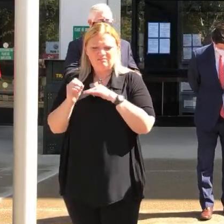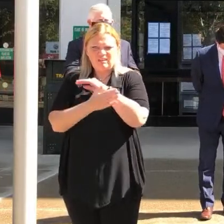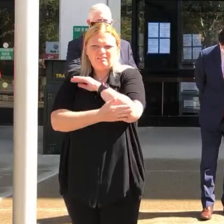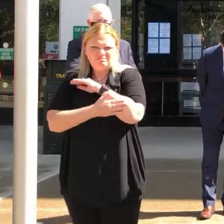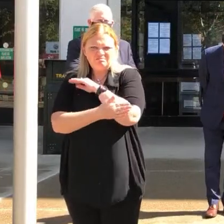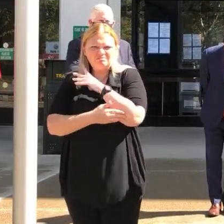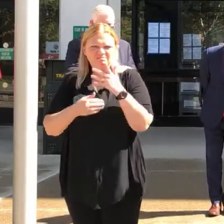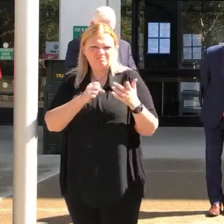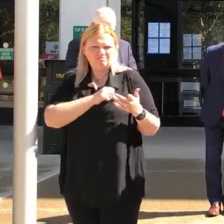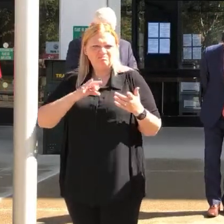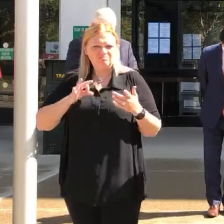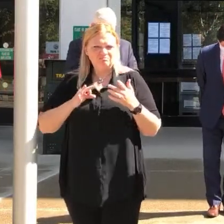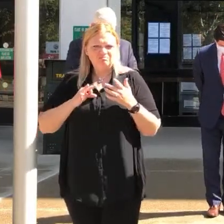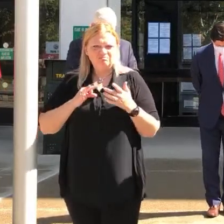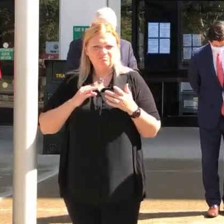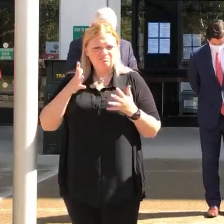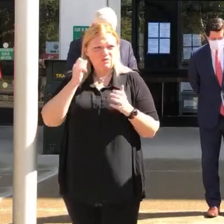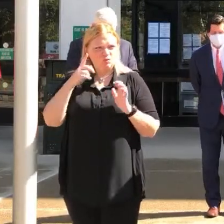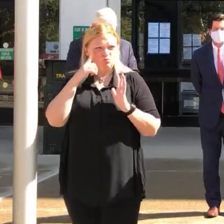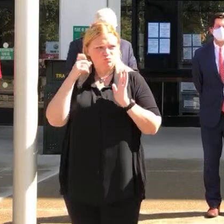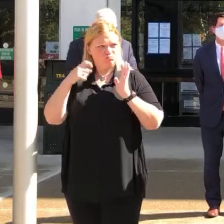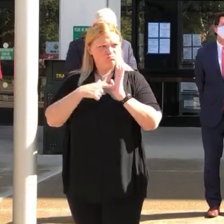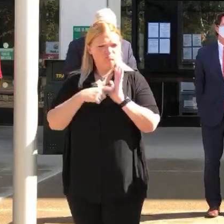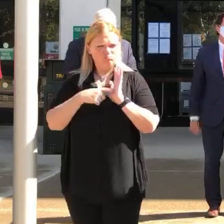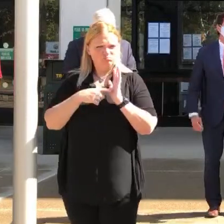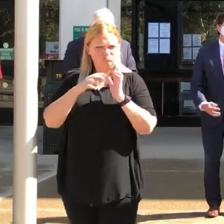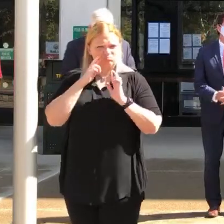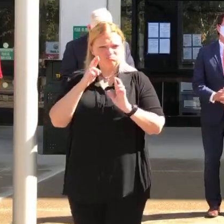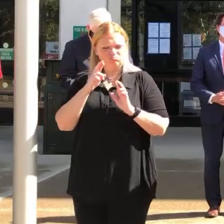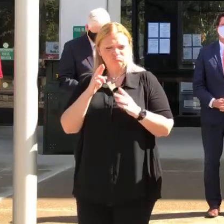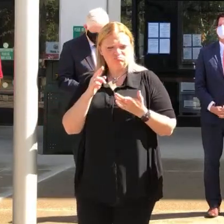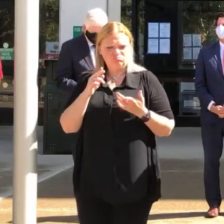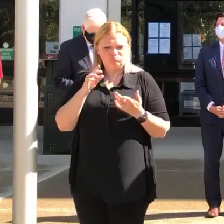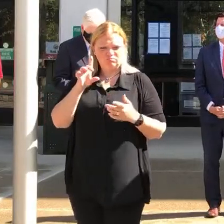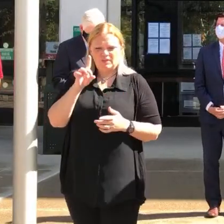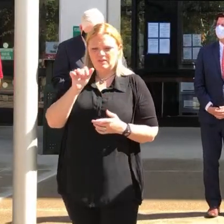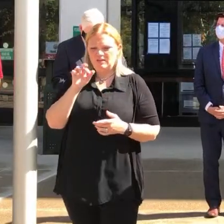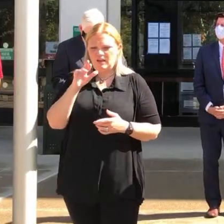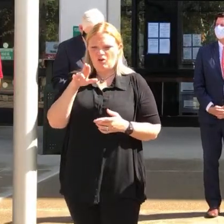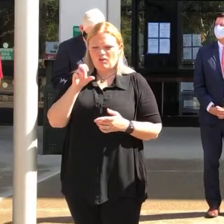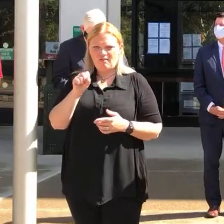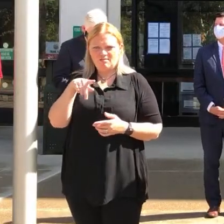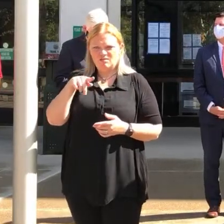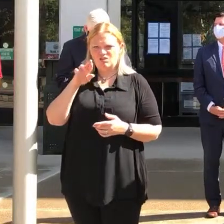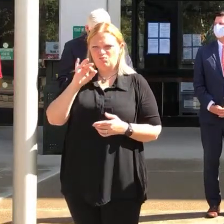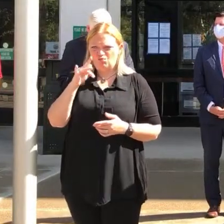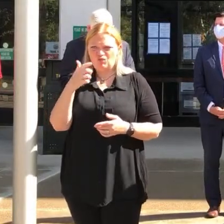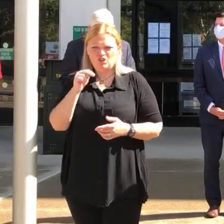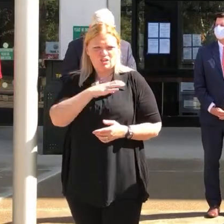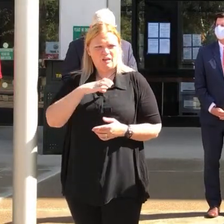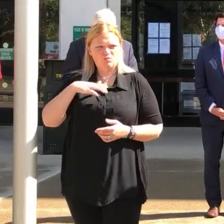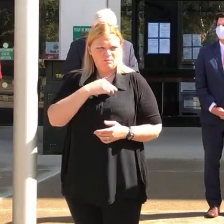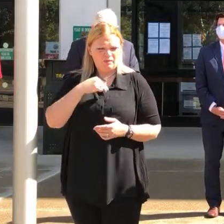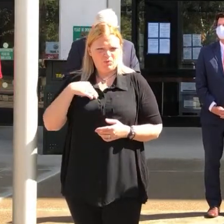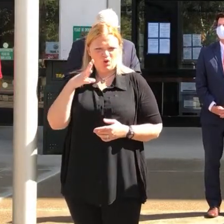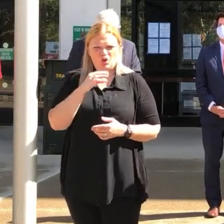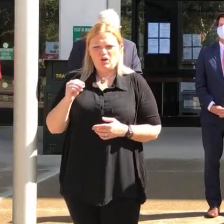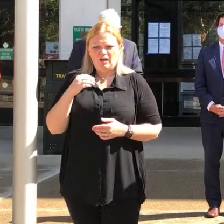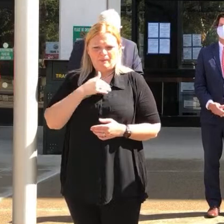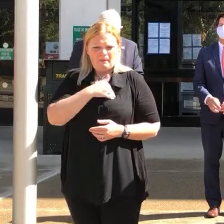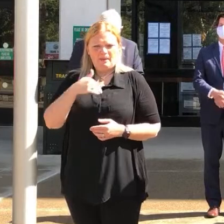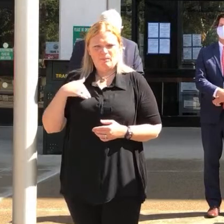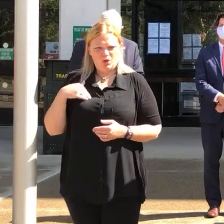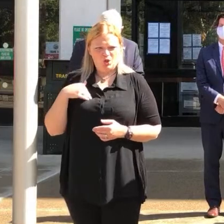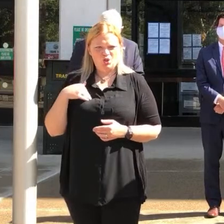I want to certainly recognize Council President Darius Pridgeon and the members of the Common